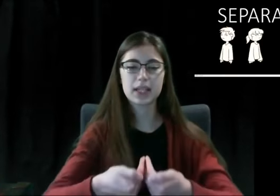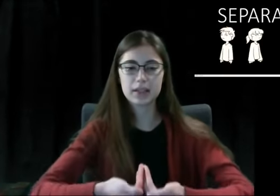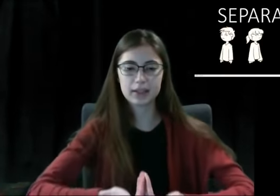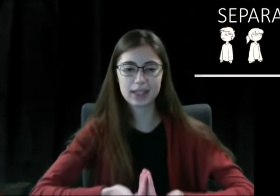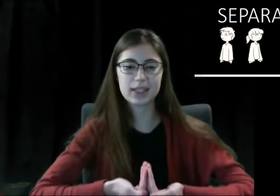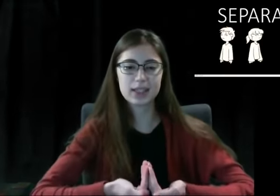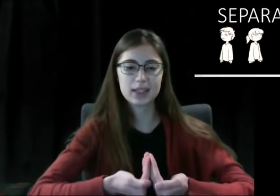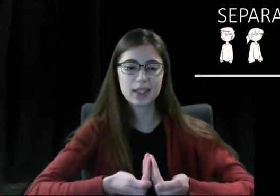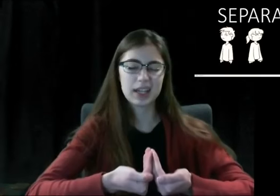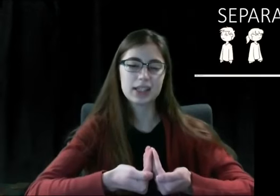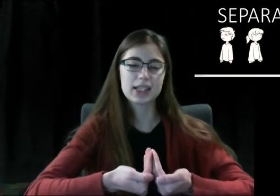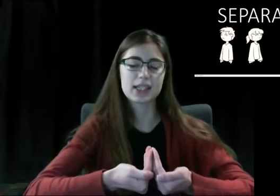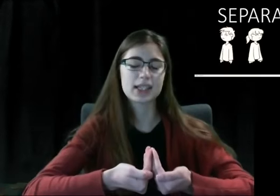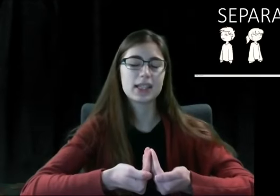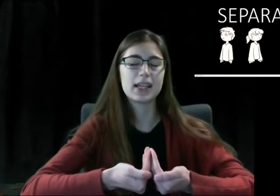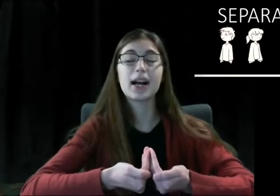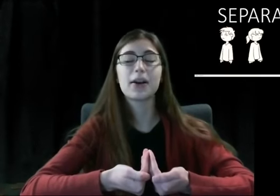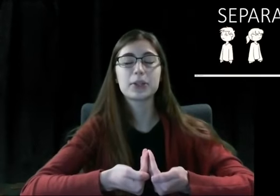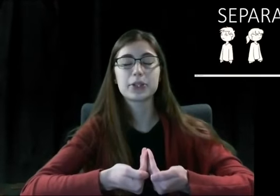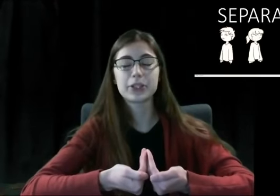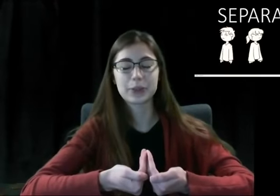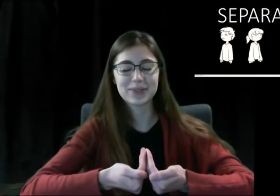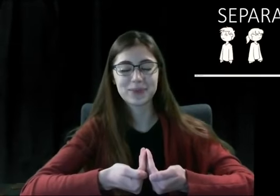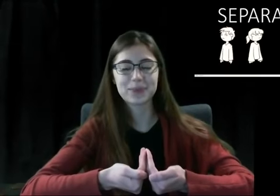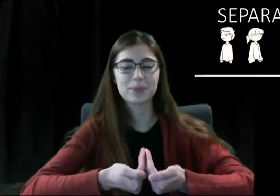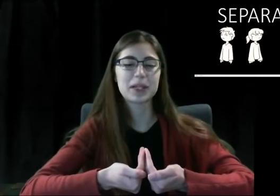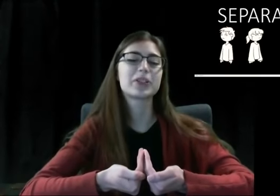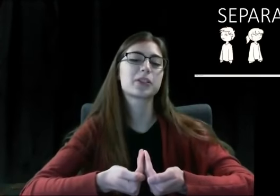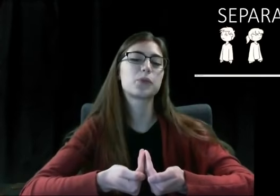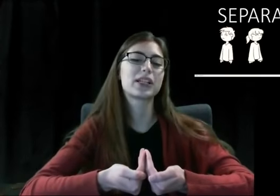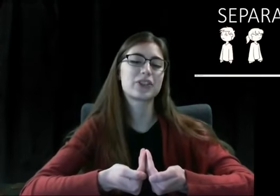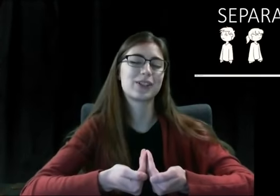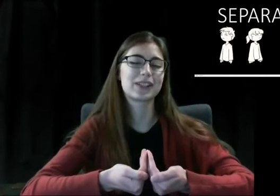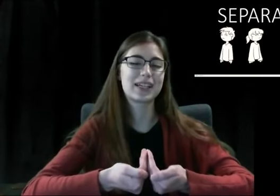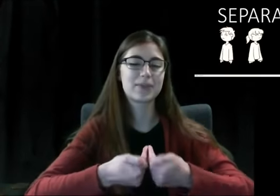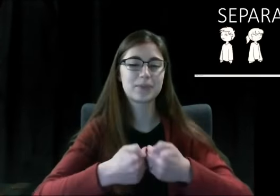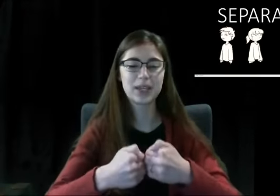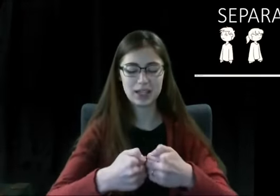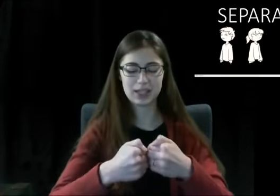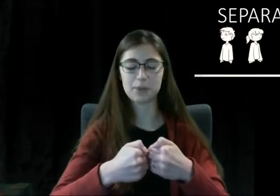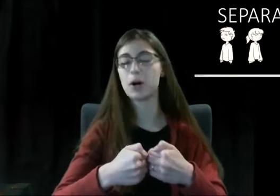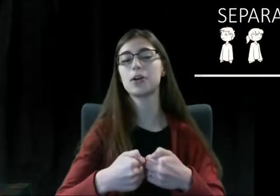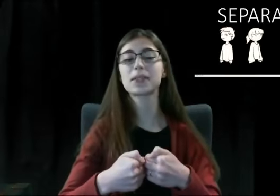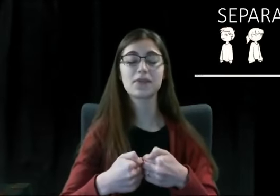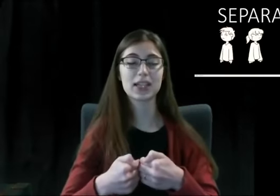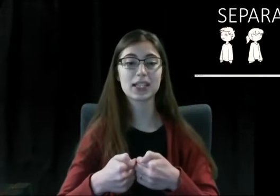like this. Here, this is not how you should do it, but just what it should look like. So palms facing towards